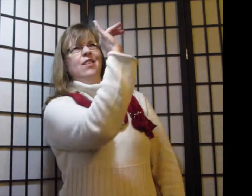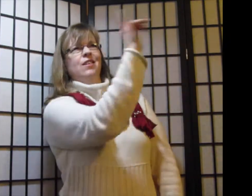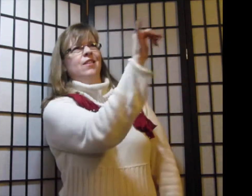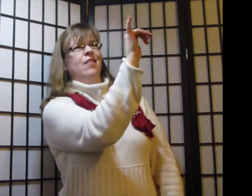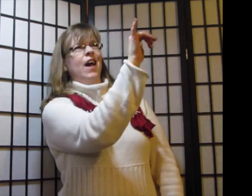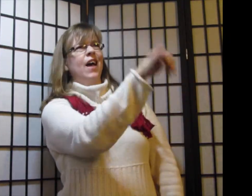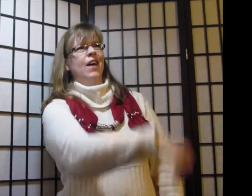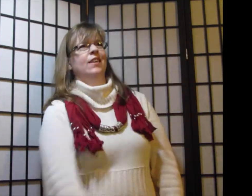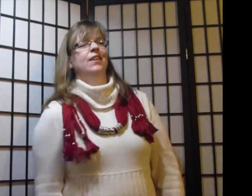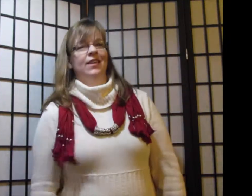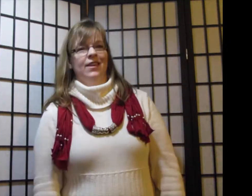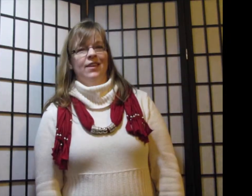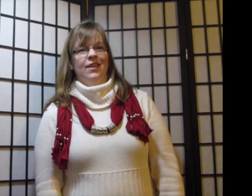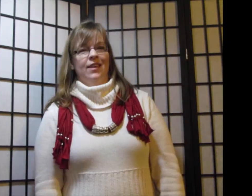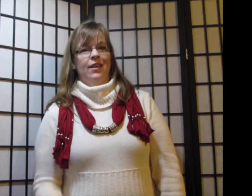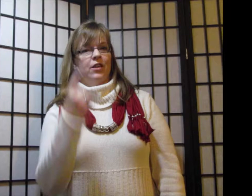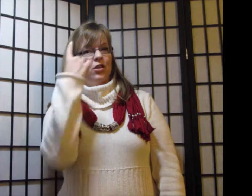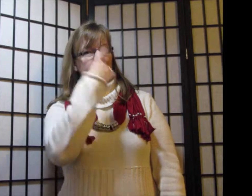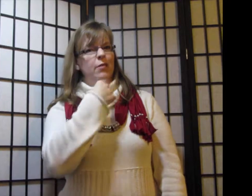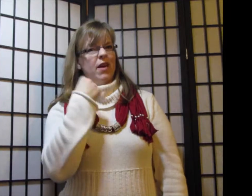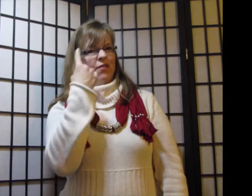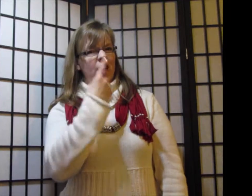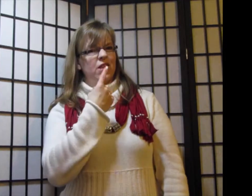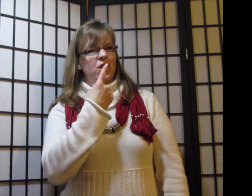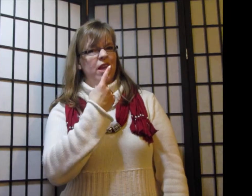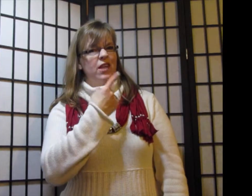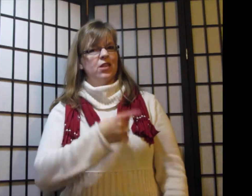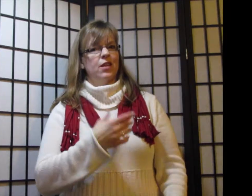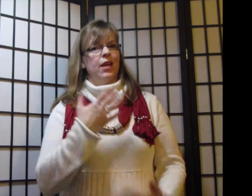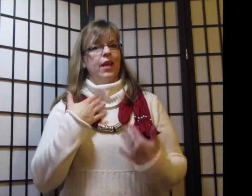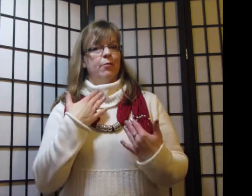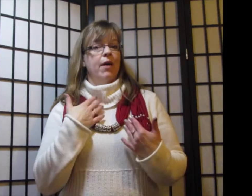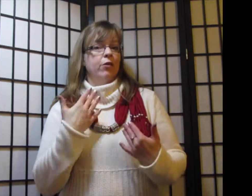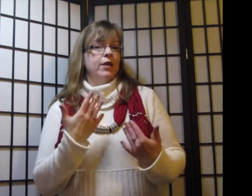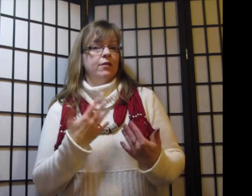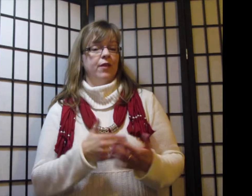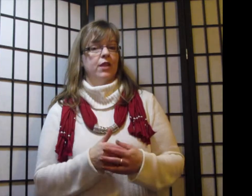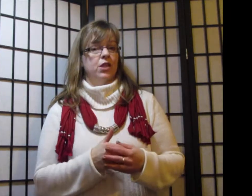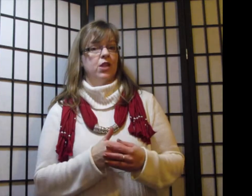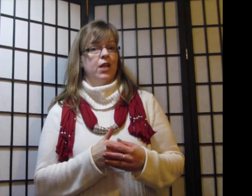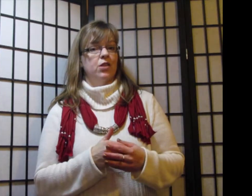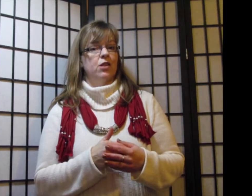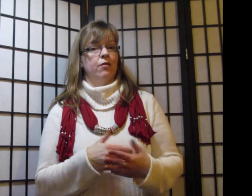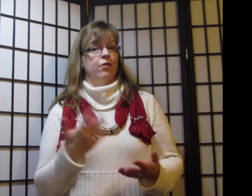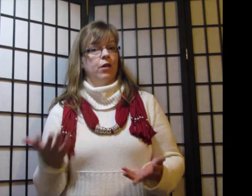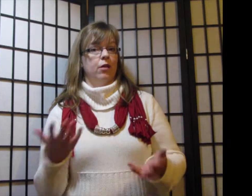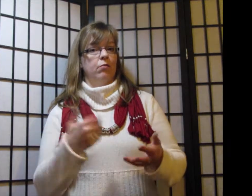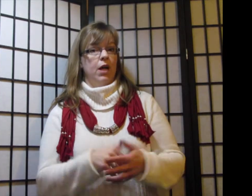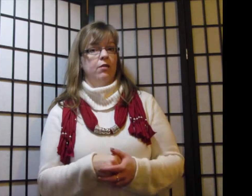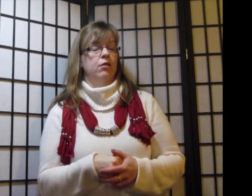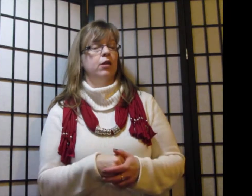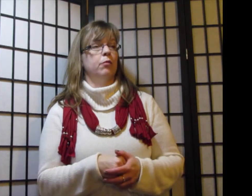color is that? Did you see how my face changed? My voice inflection changed too for us as hearing